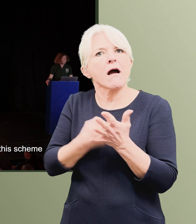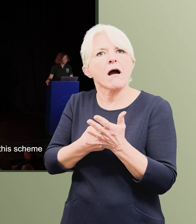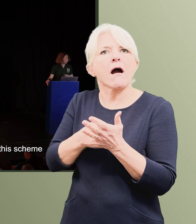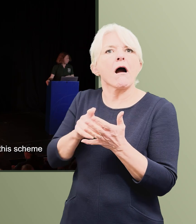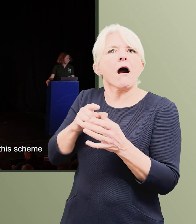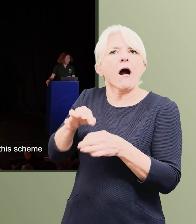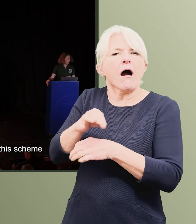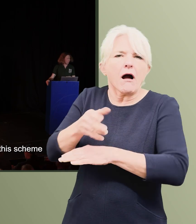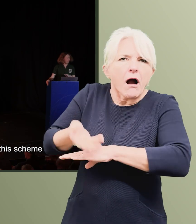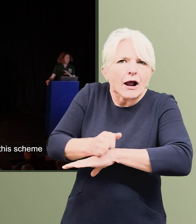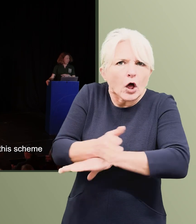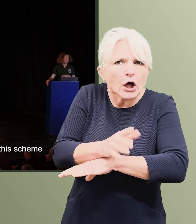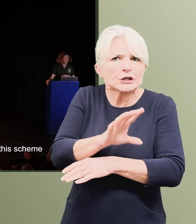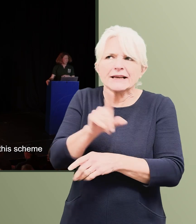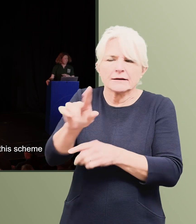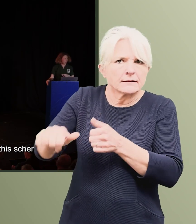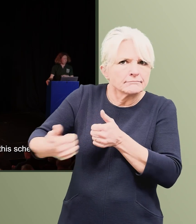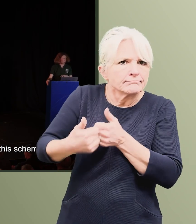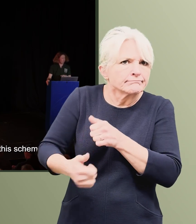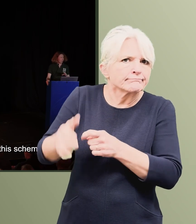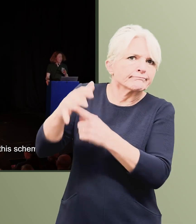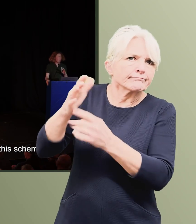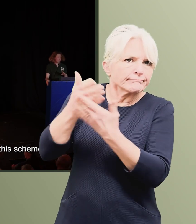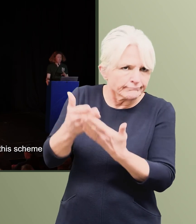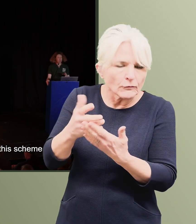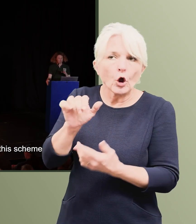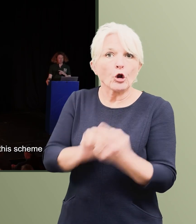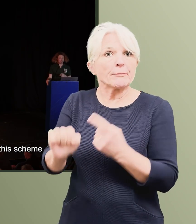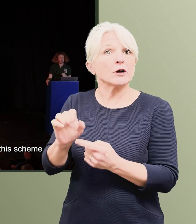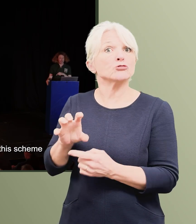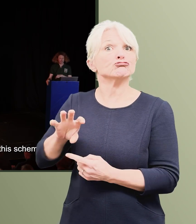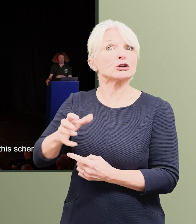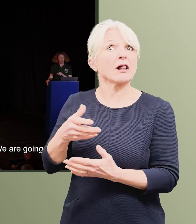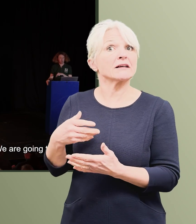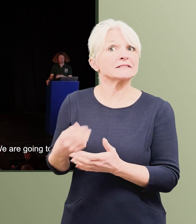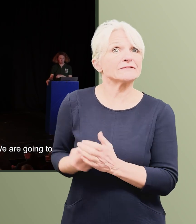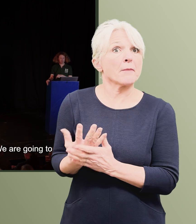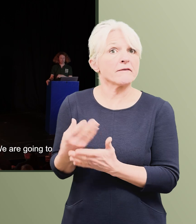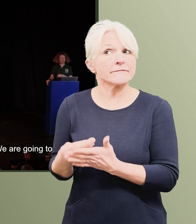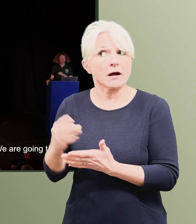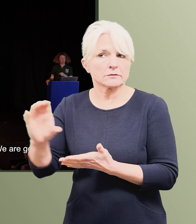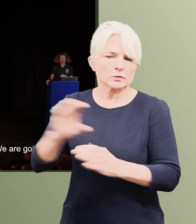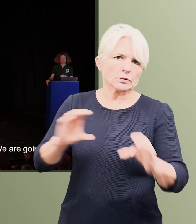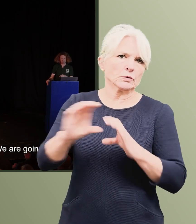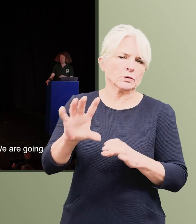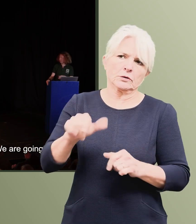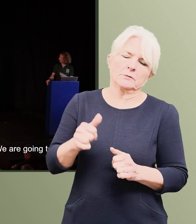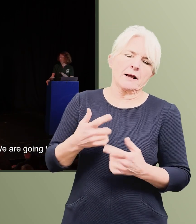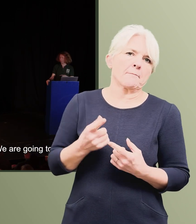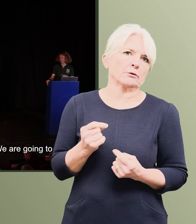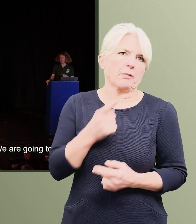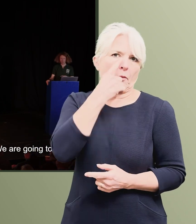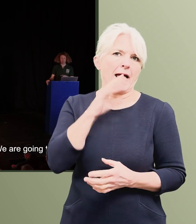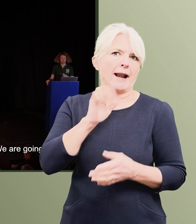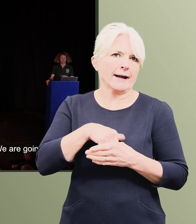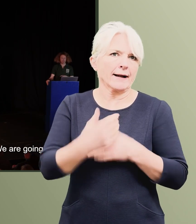have talked on this day about this scheme before, but we did go back and do more, so it's not going to be a complete repeat, but